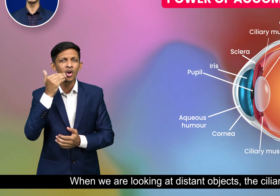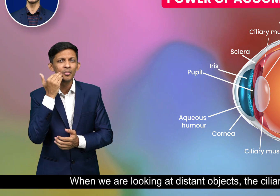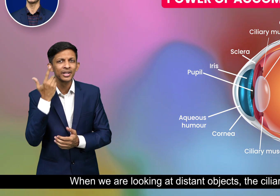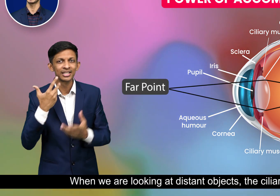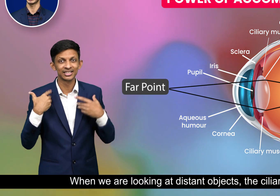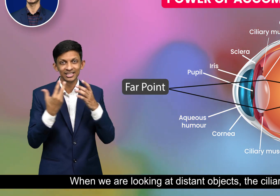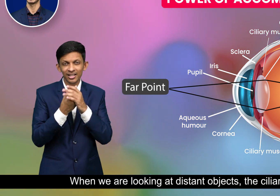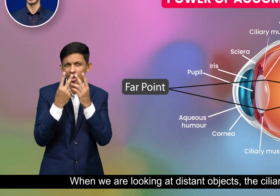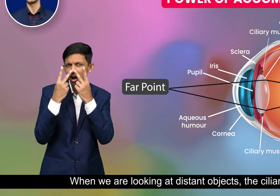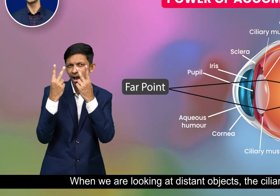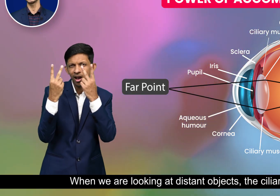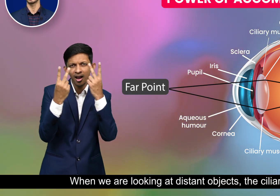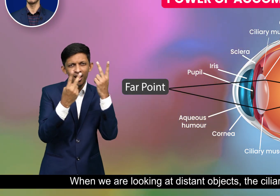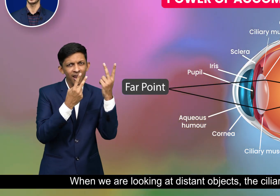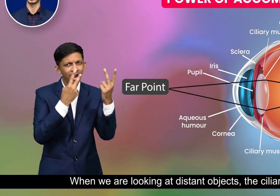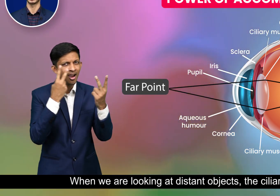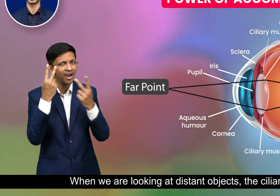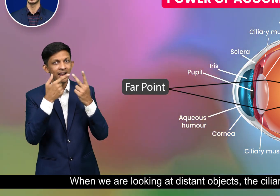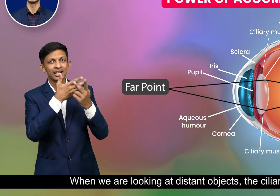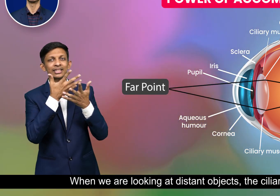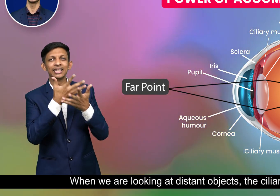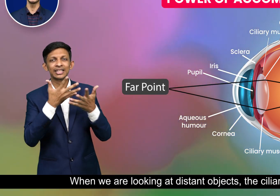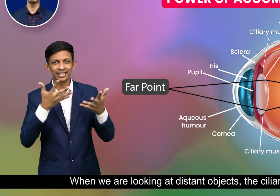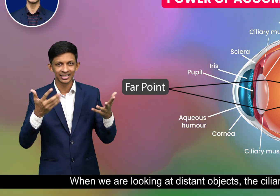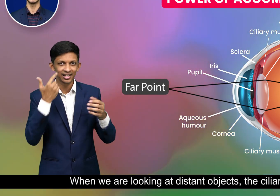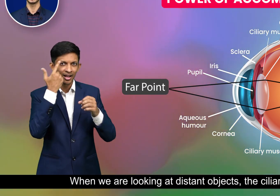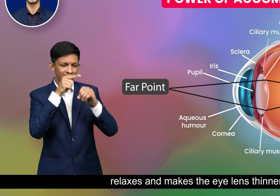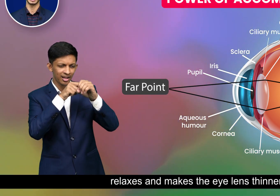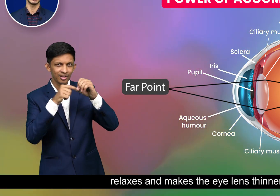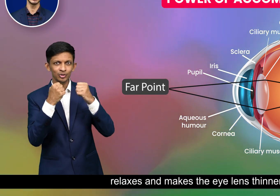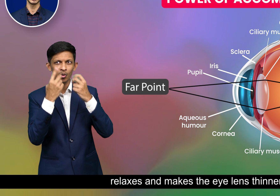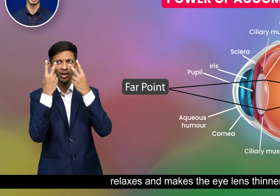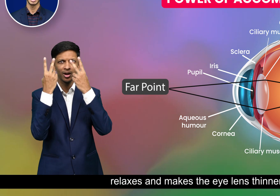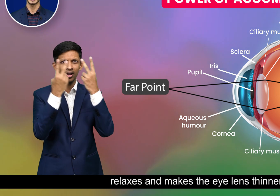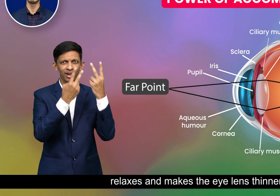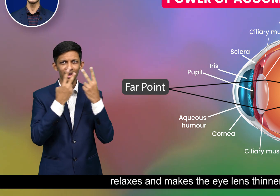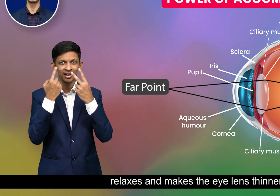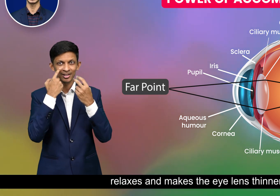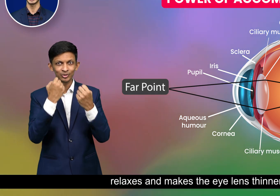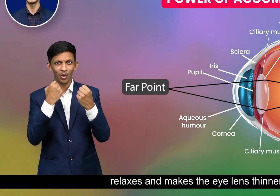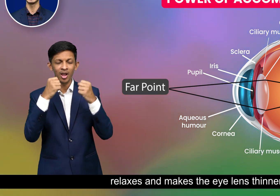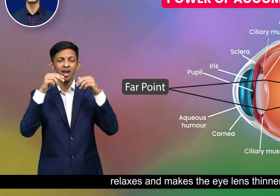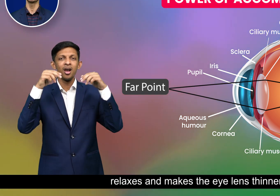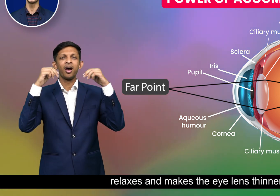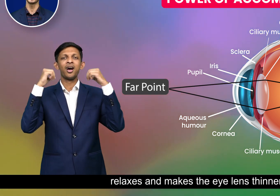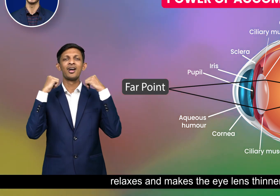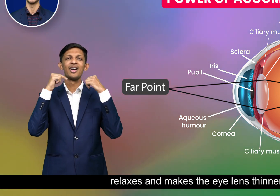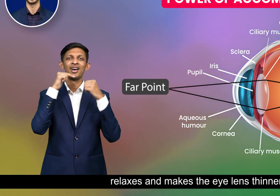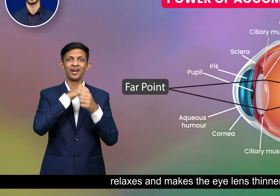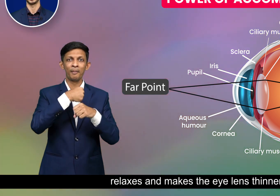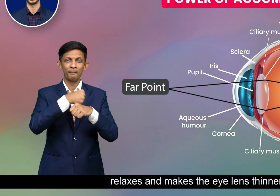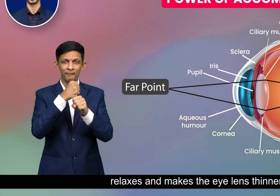When we are looking at distant objects, the ciliary muscles relaxes and makes the eye lens